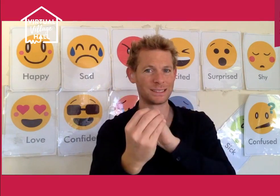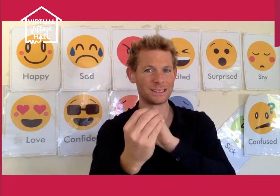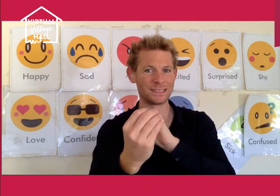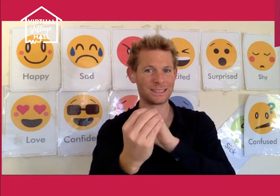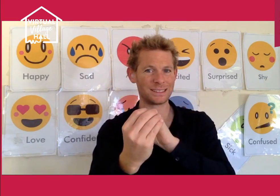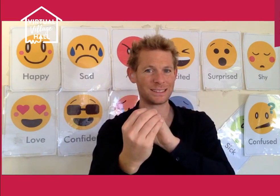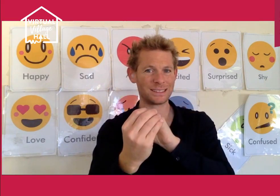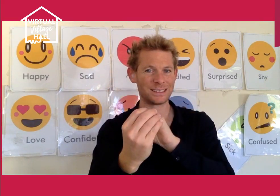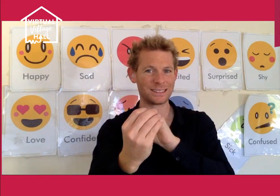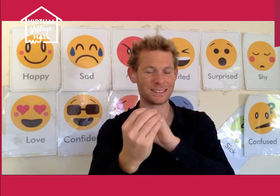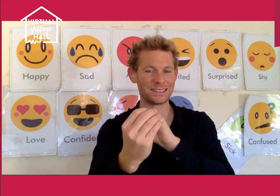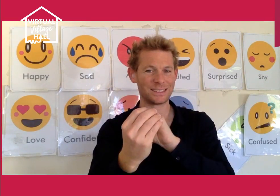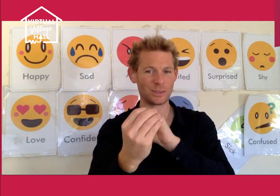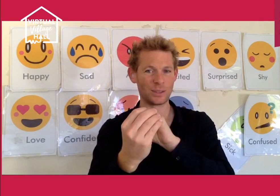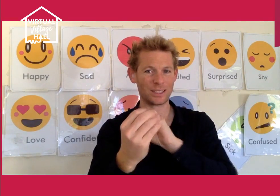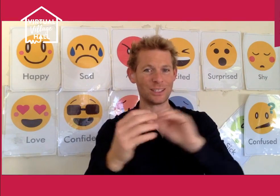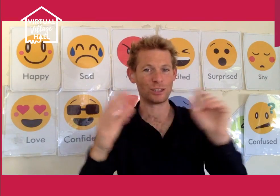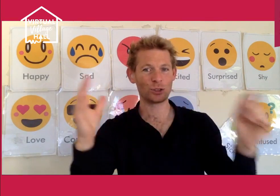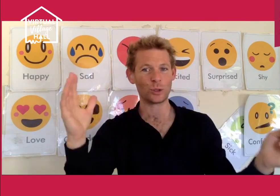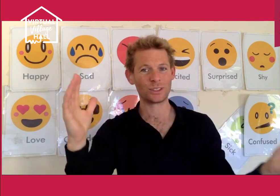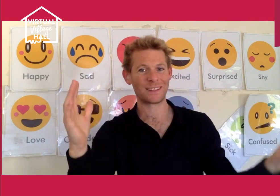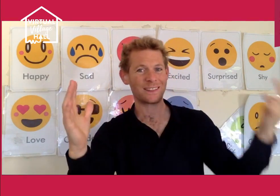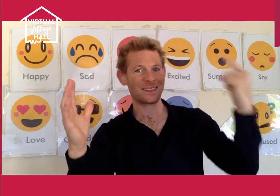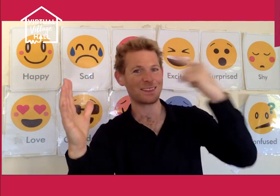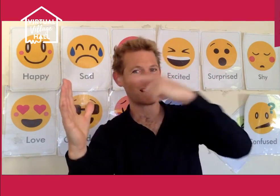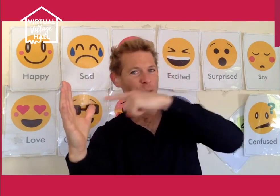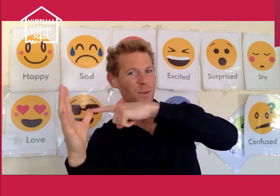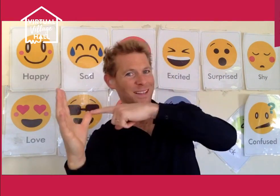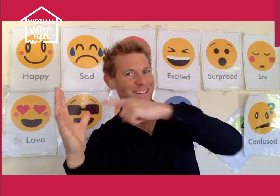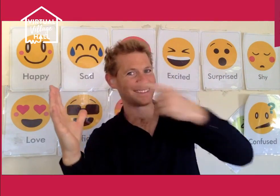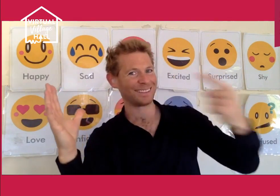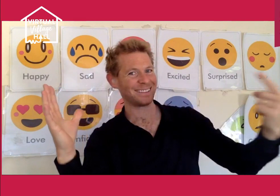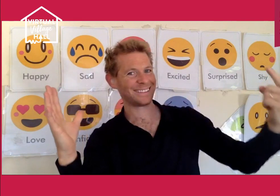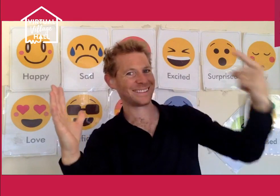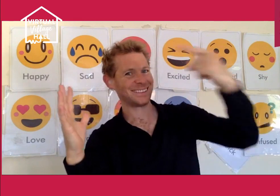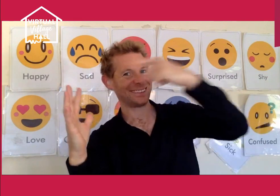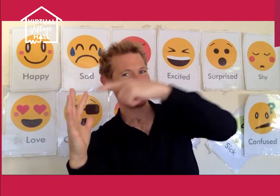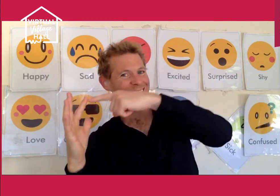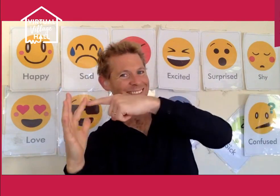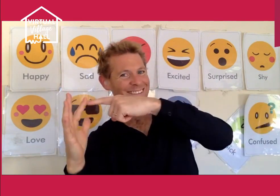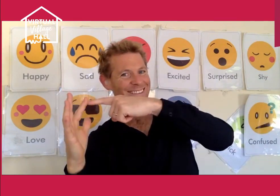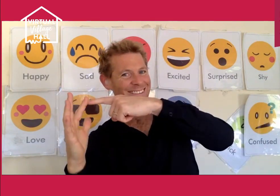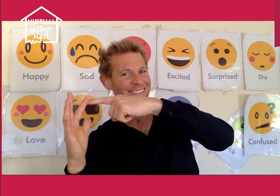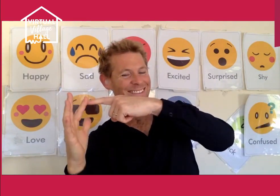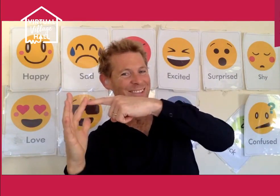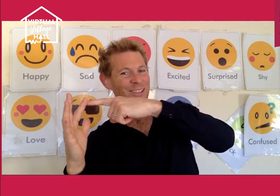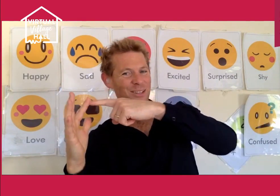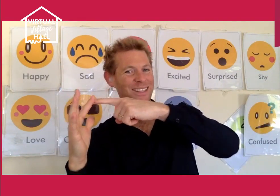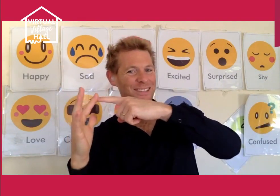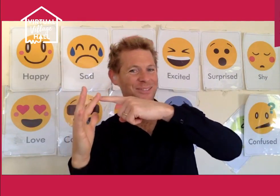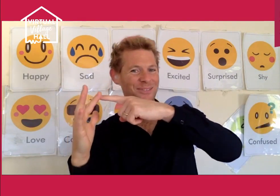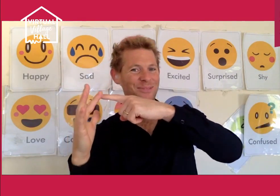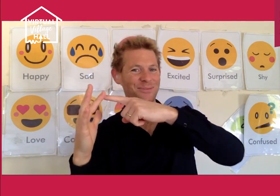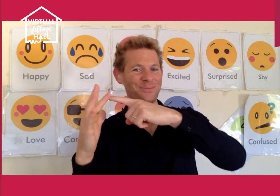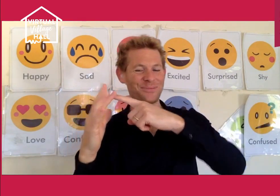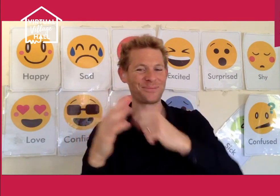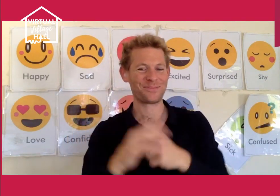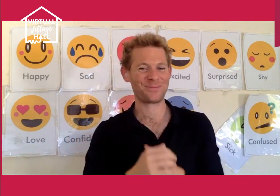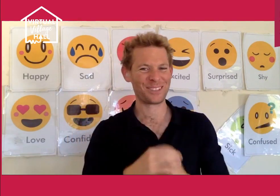everything is opposite because you hold your pen in your left hand. So the left hand goes to the right hand. So it's the other way around for A, E, and